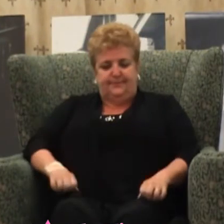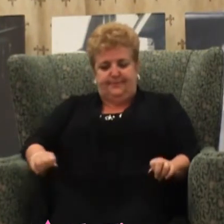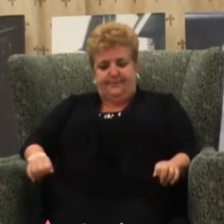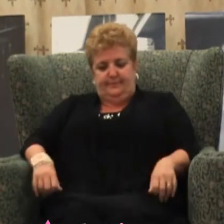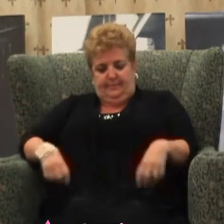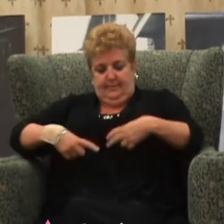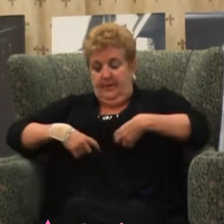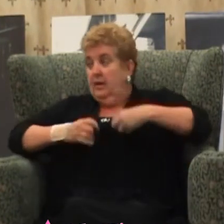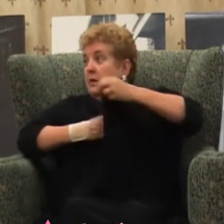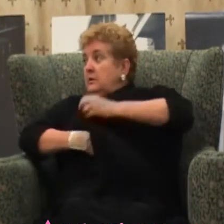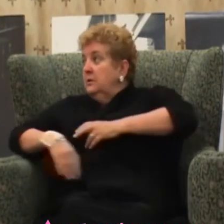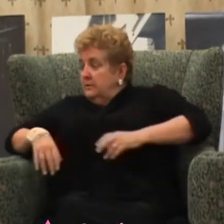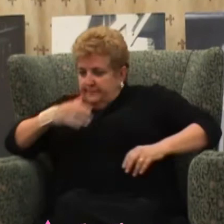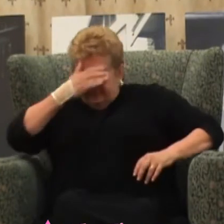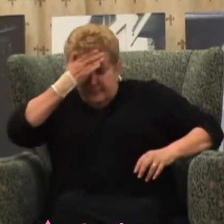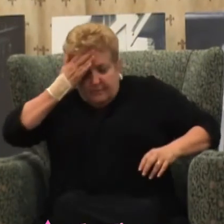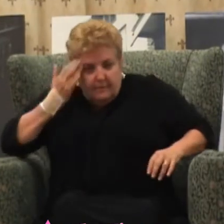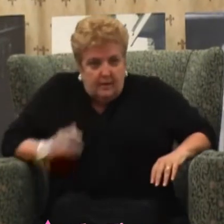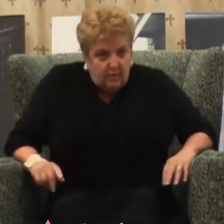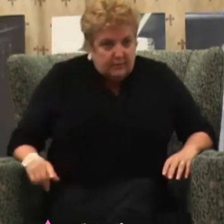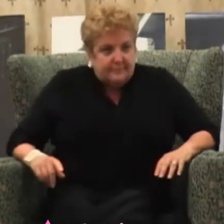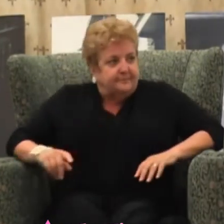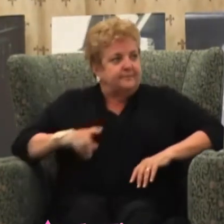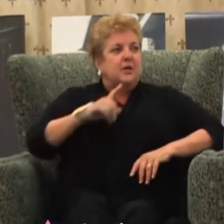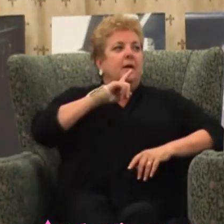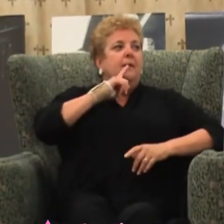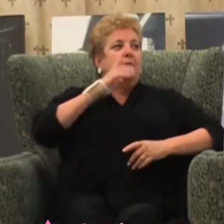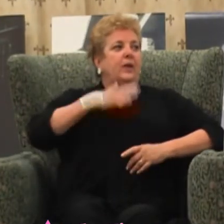So I'm glad you explained it to me. But I